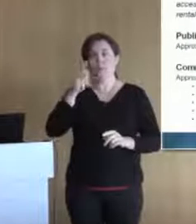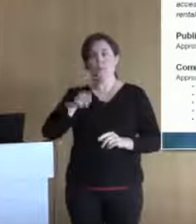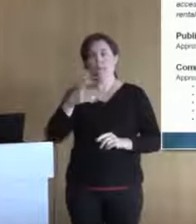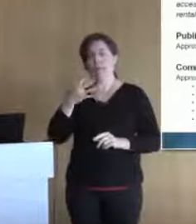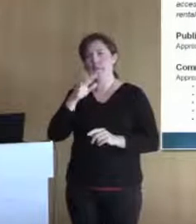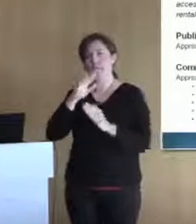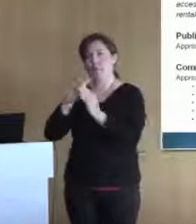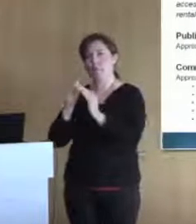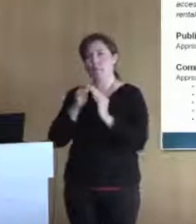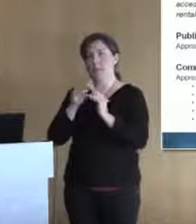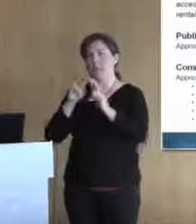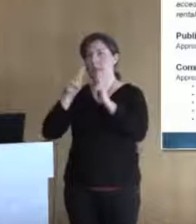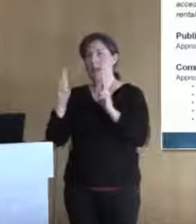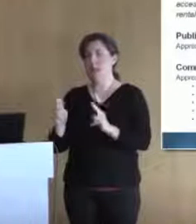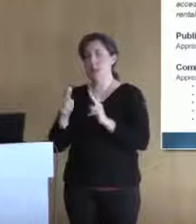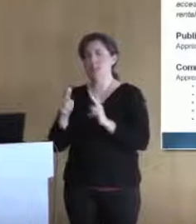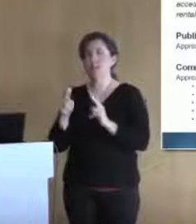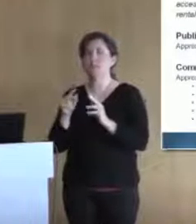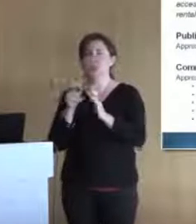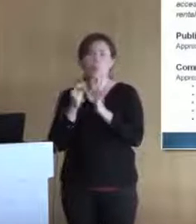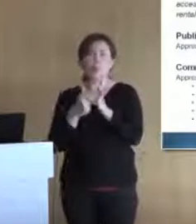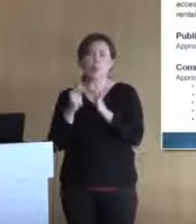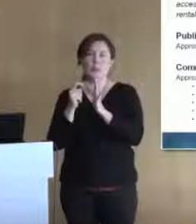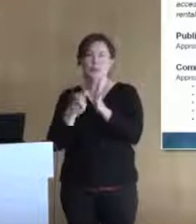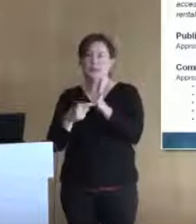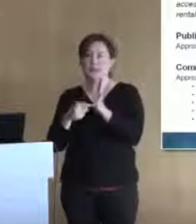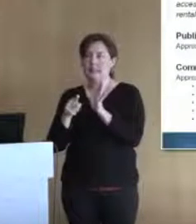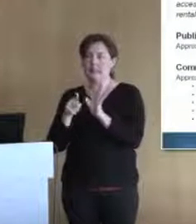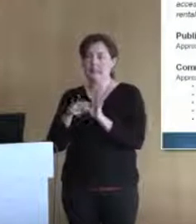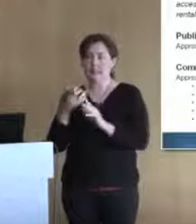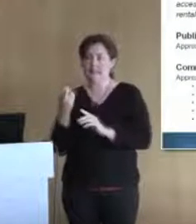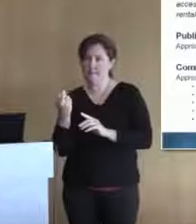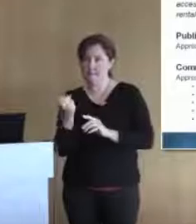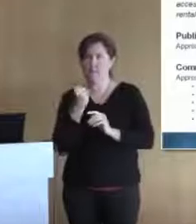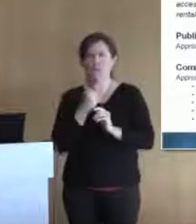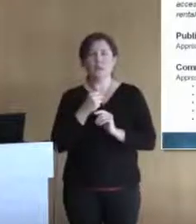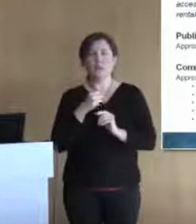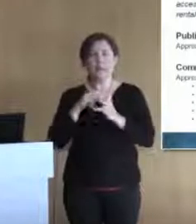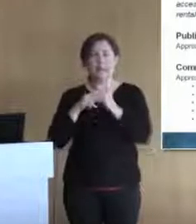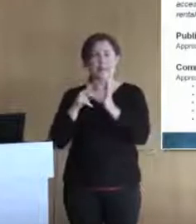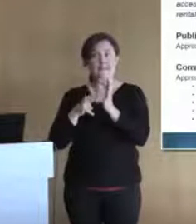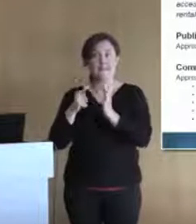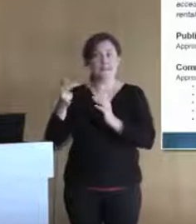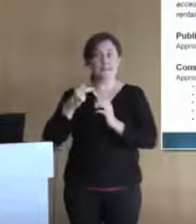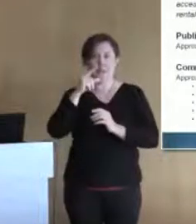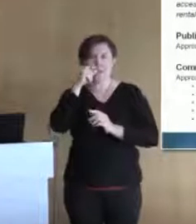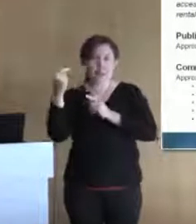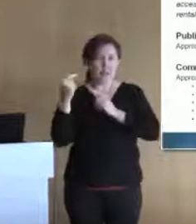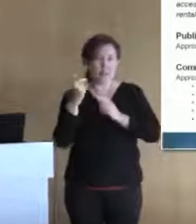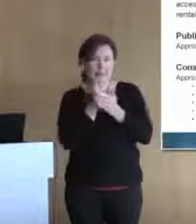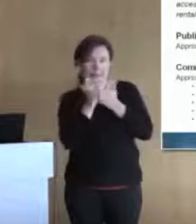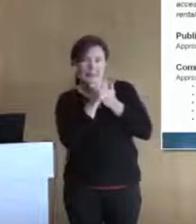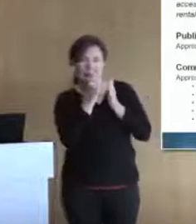So just to give you a bit of a sense of scale, there's 62,000 public housing properties and there's